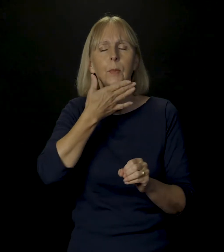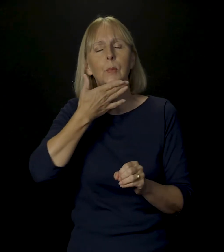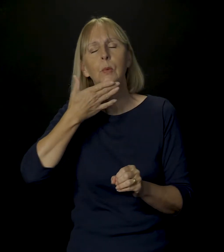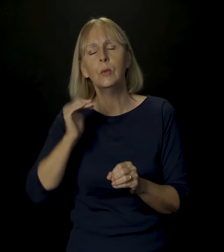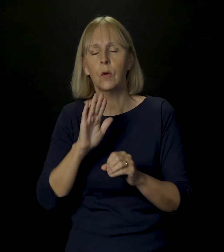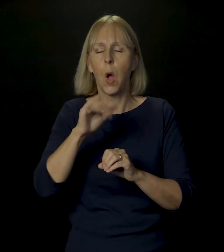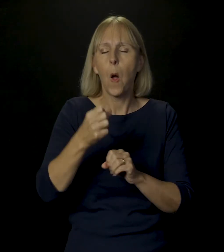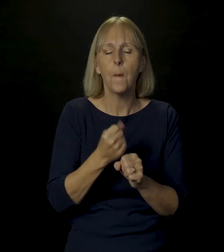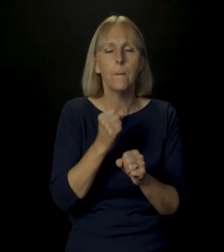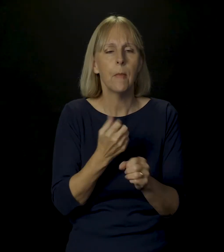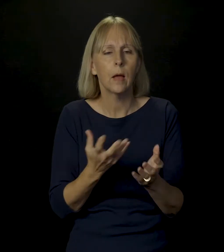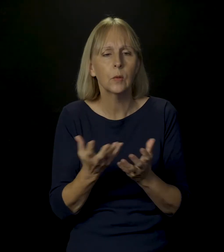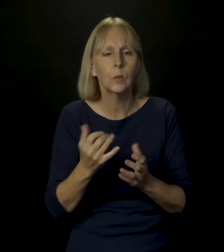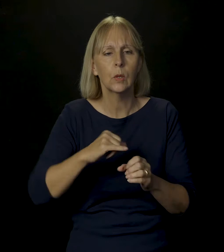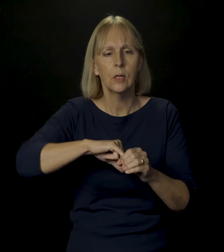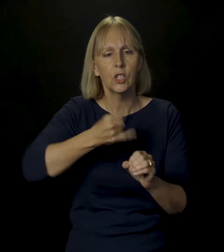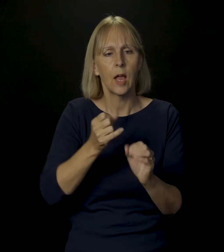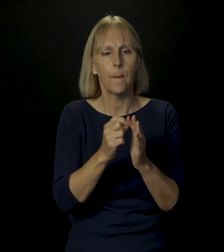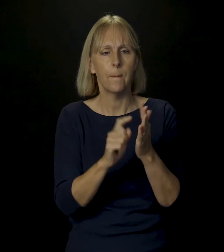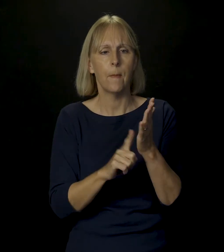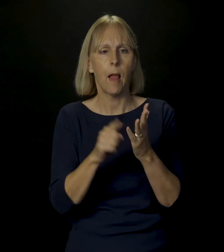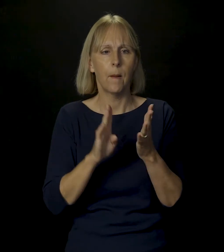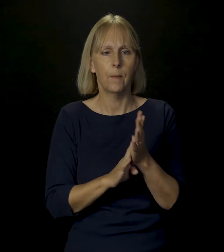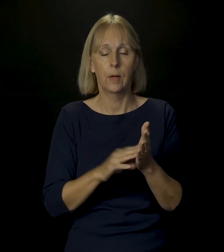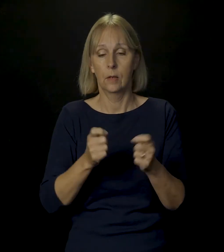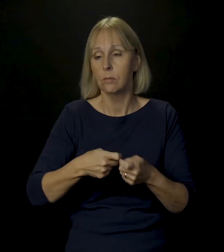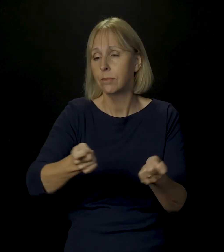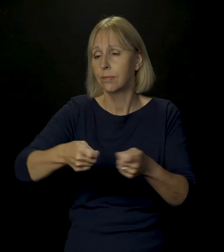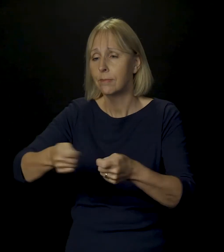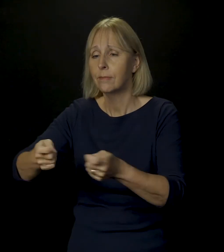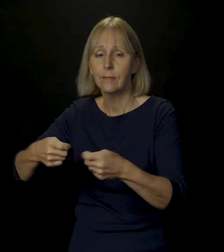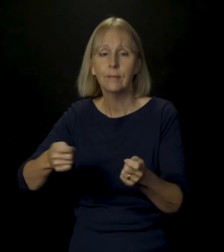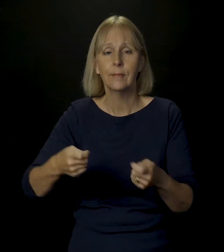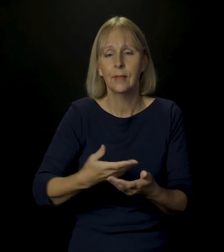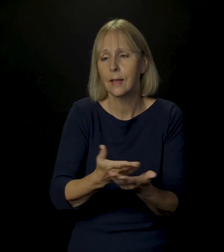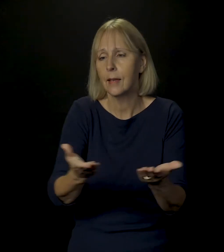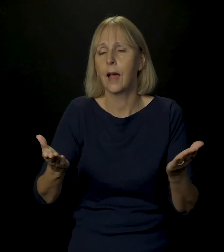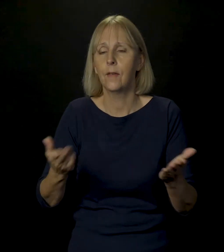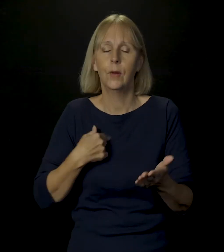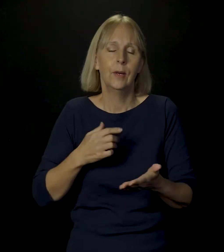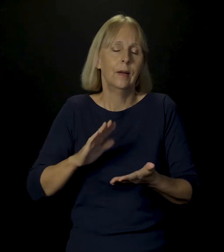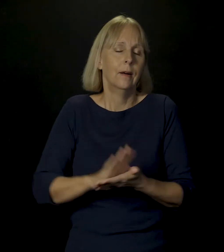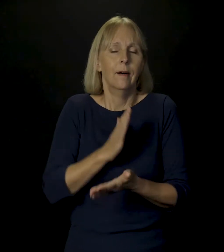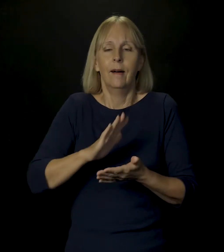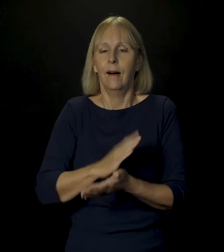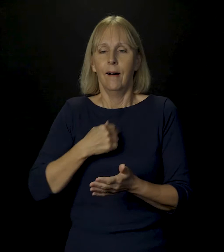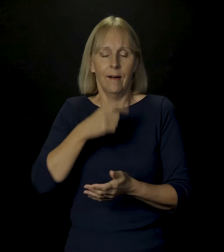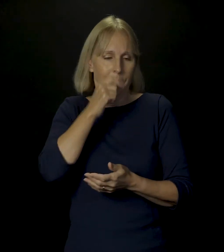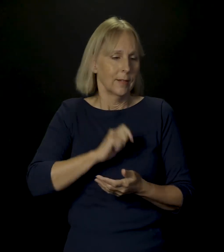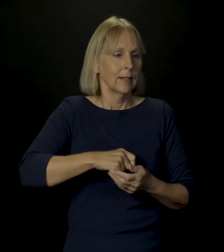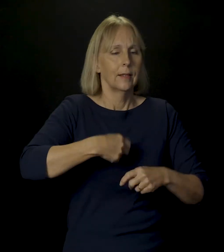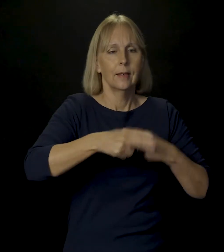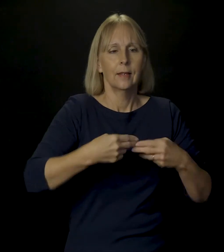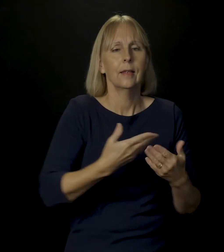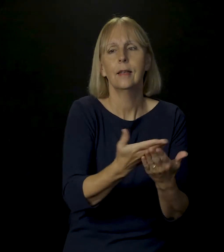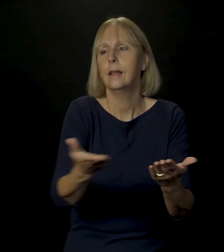And she Handed those out Ceremoniously To our volunteers And the joy In her eyes That she was part Of something